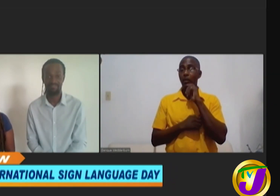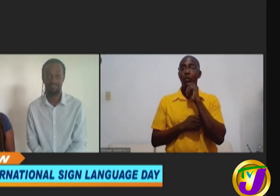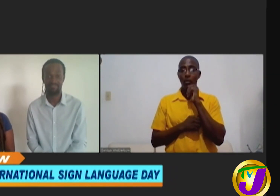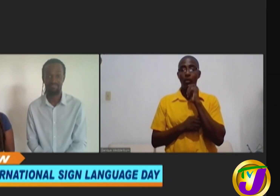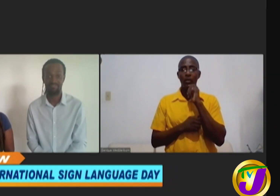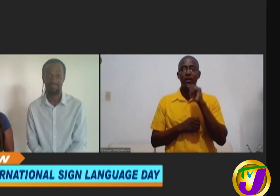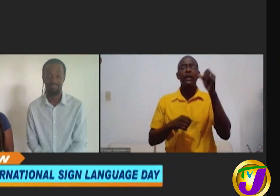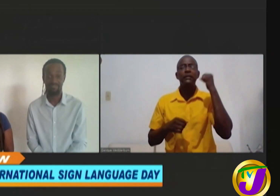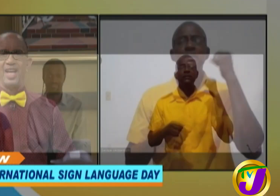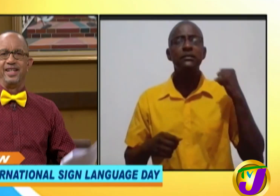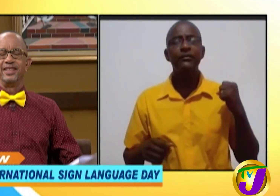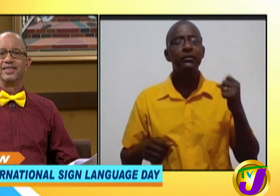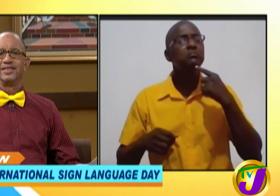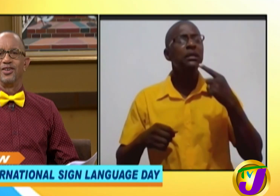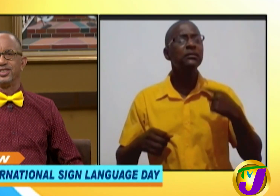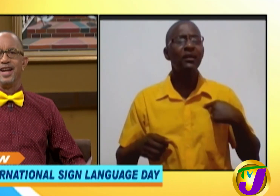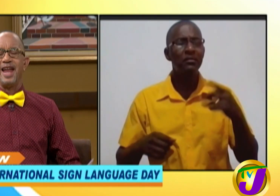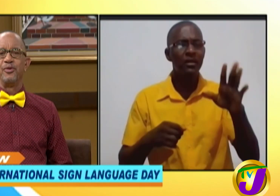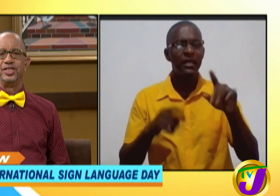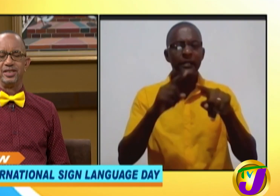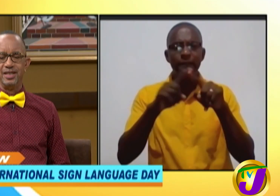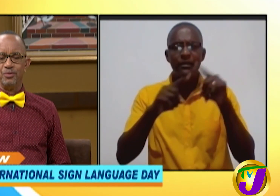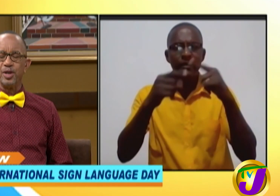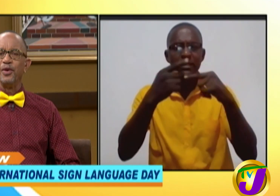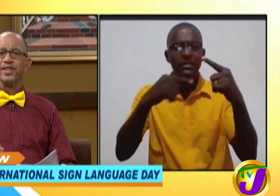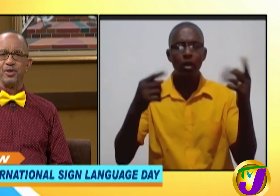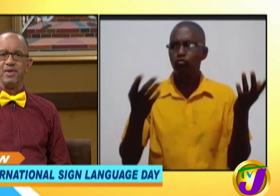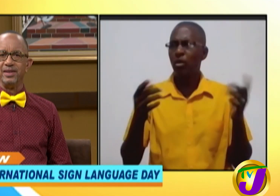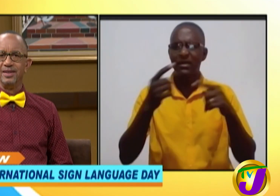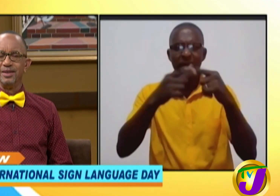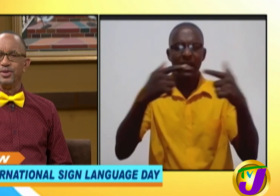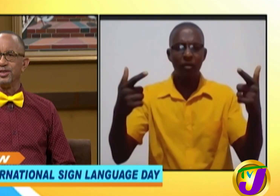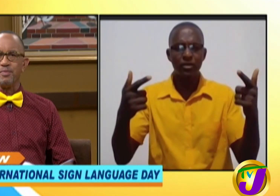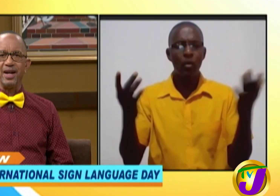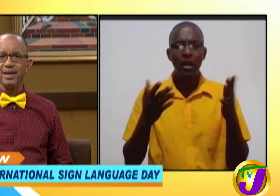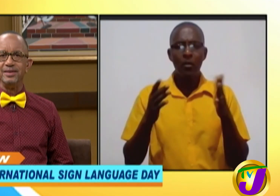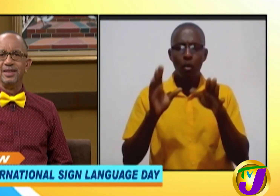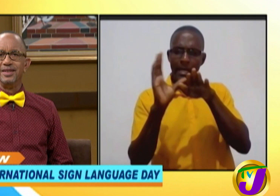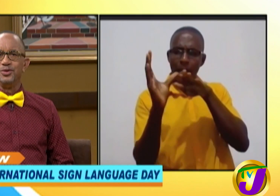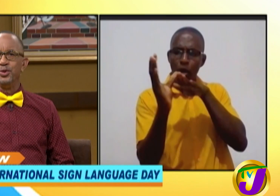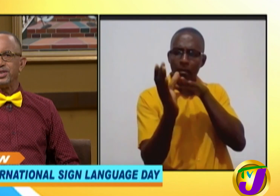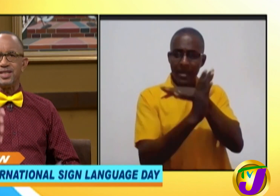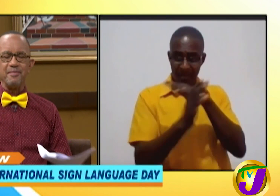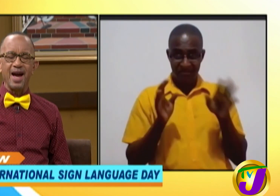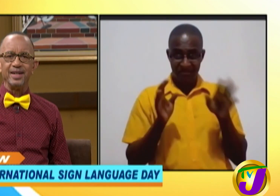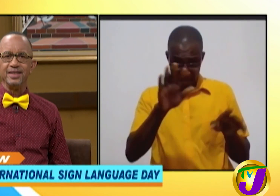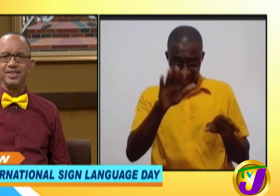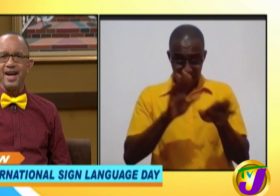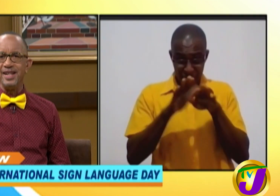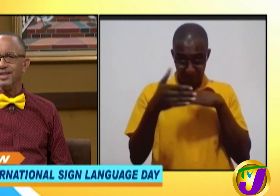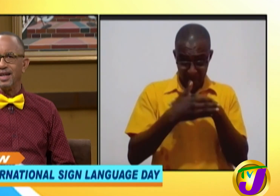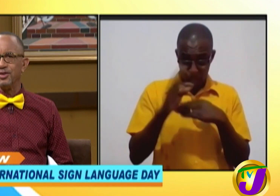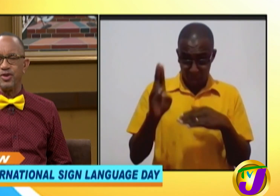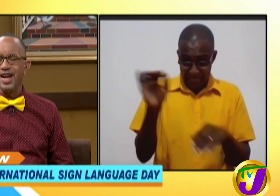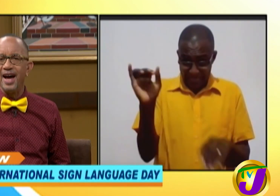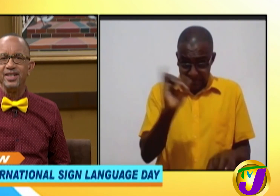Stephanie told me about the different signing or sign languages. What about the Caribbean? Would a Jamaican use the same kind of